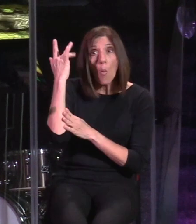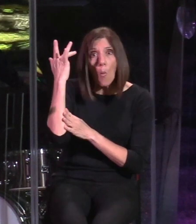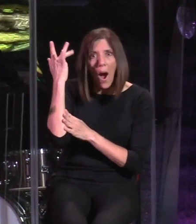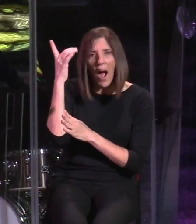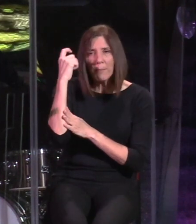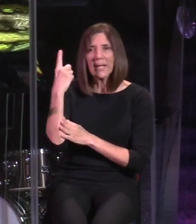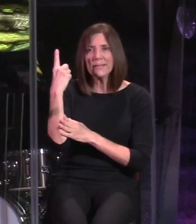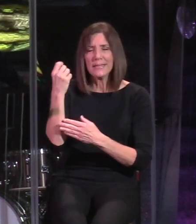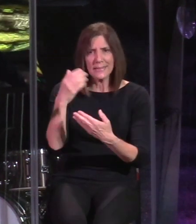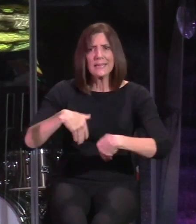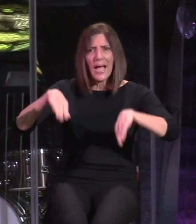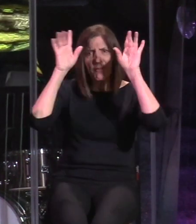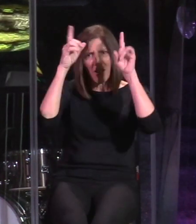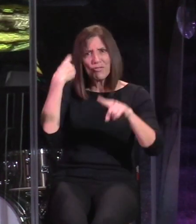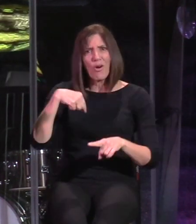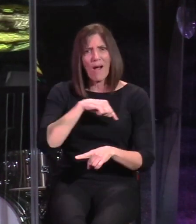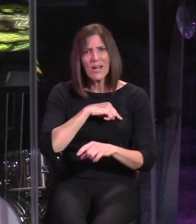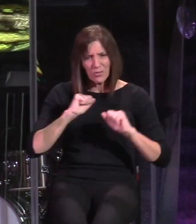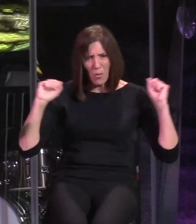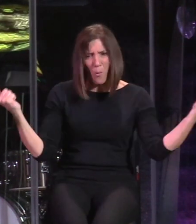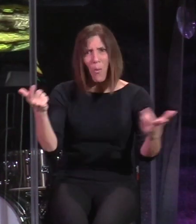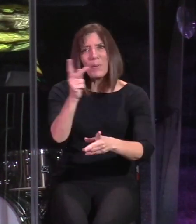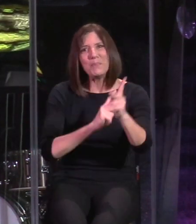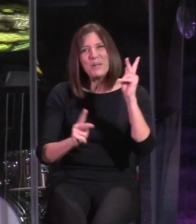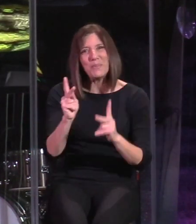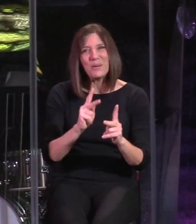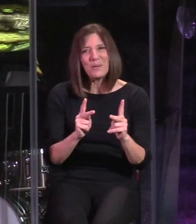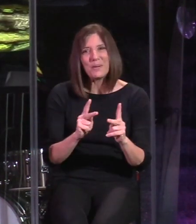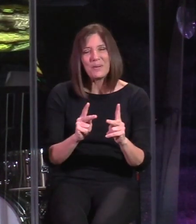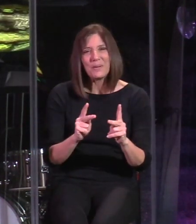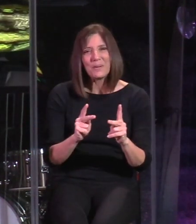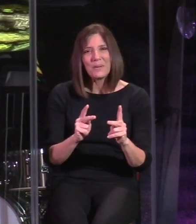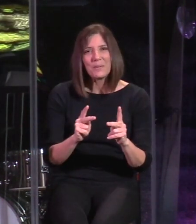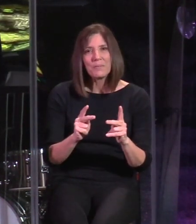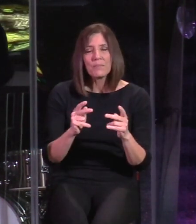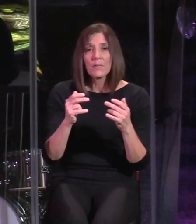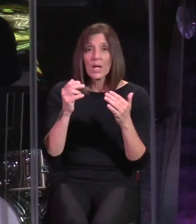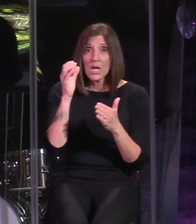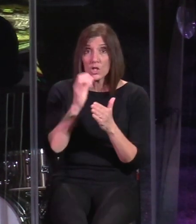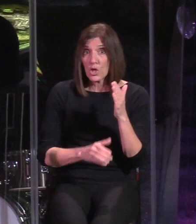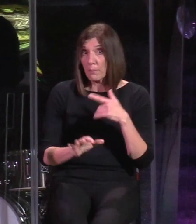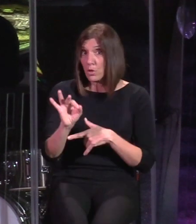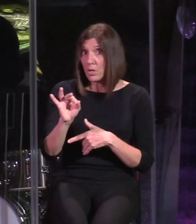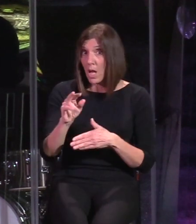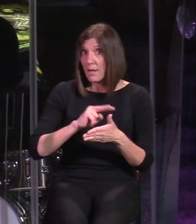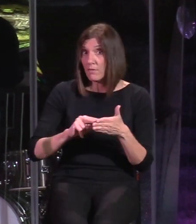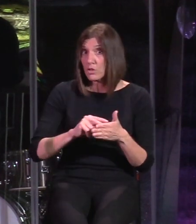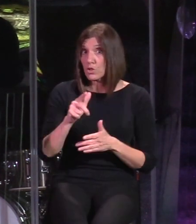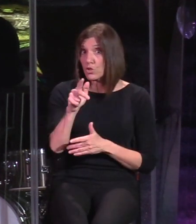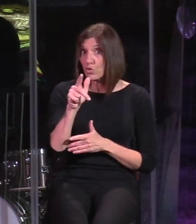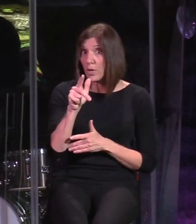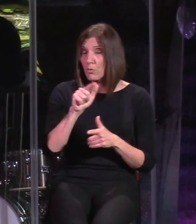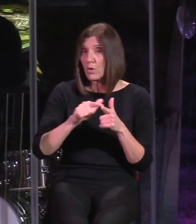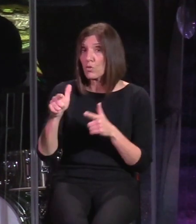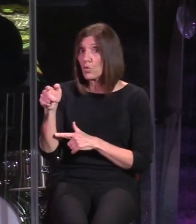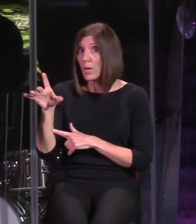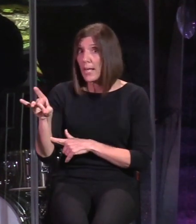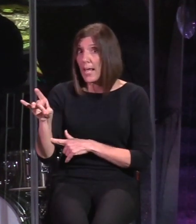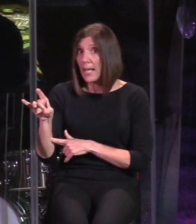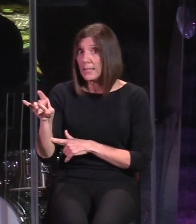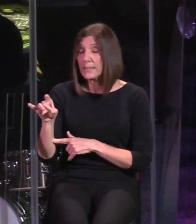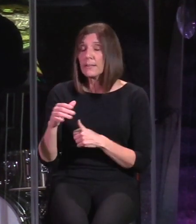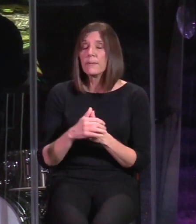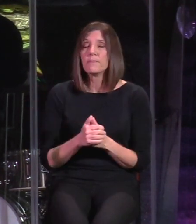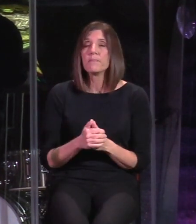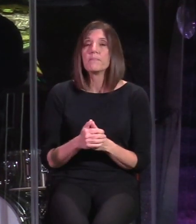all. And the author of Hebrews has a bit more to say about this in chapter 9, verses 23 through 28. So let's look